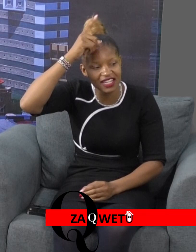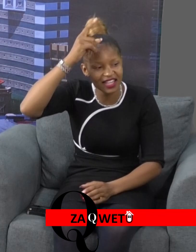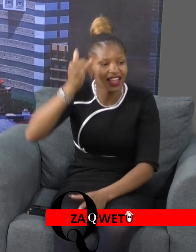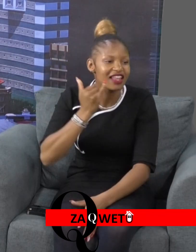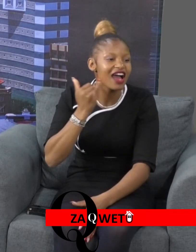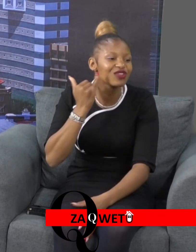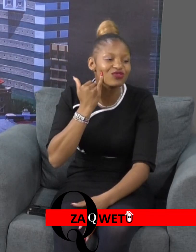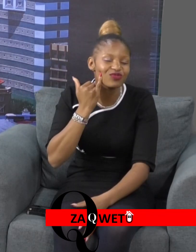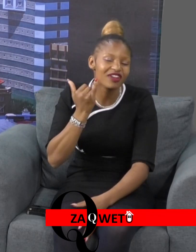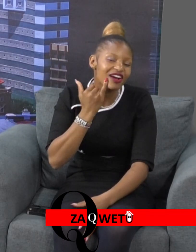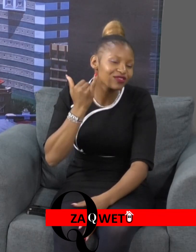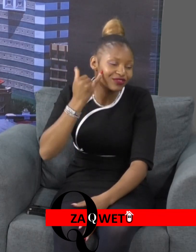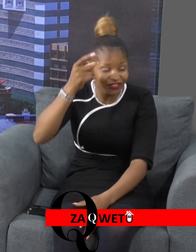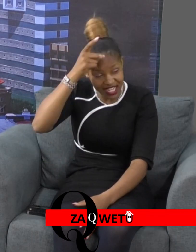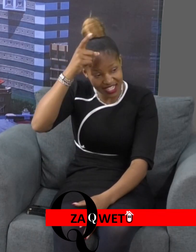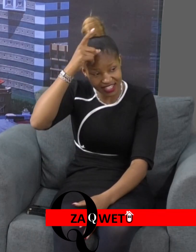It is almost near to Nakuru village.